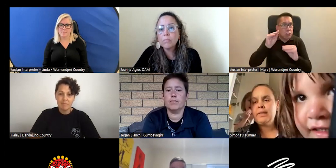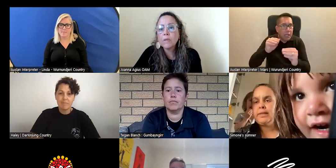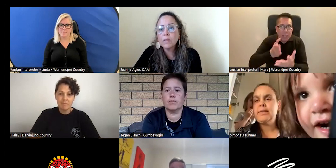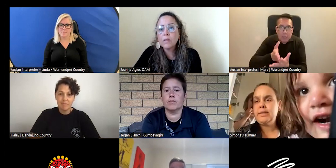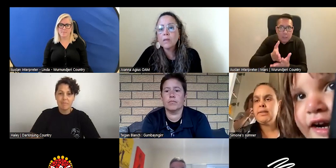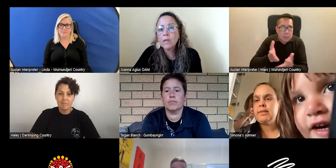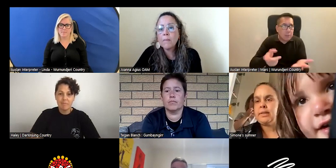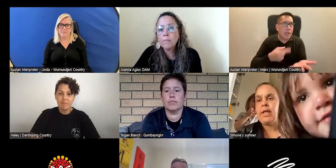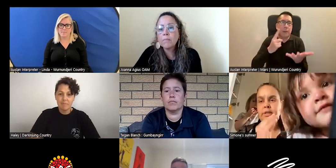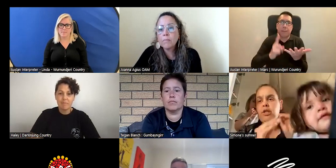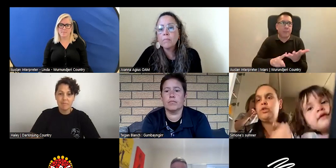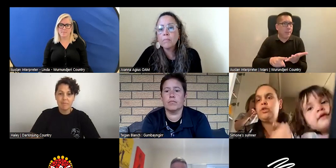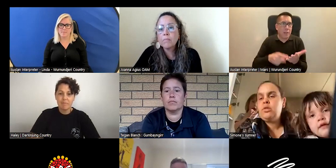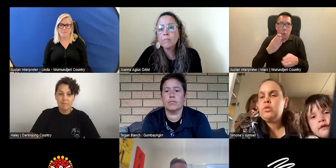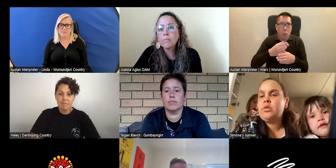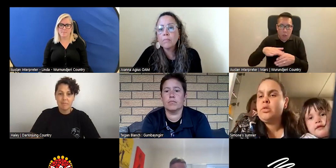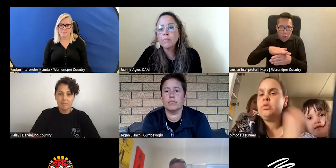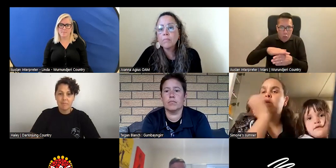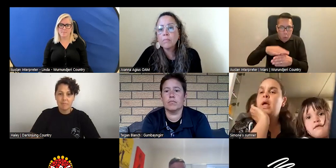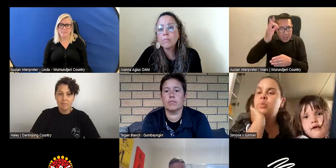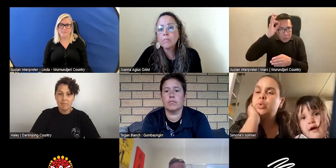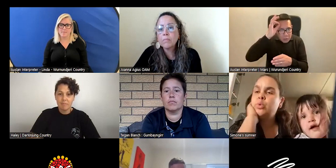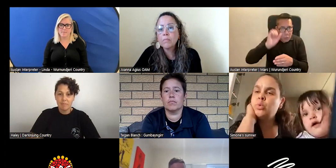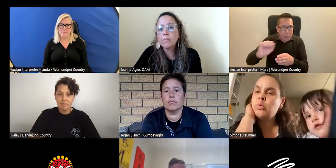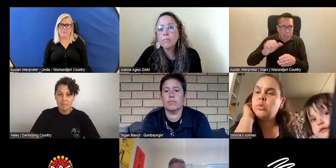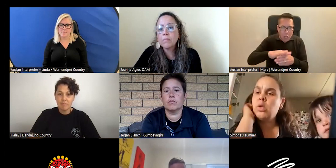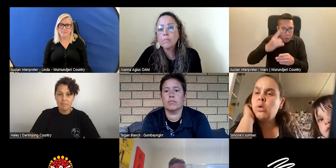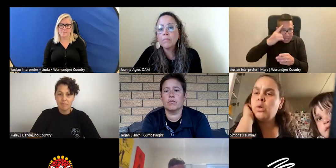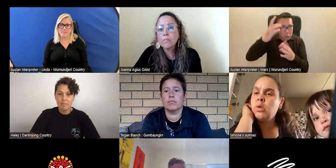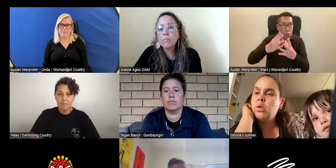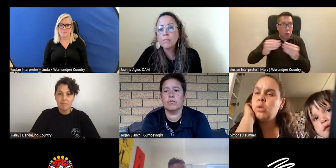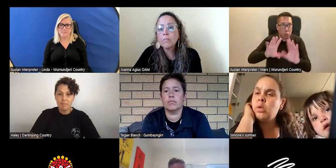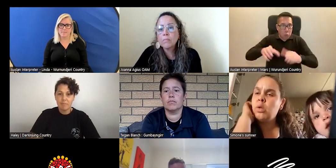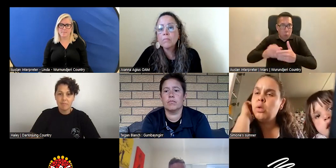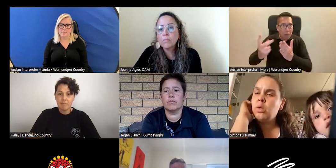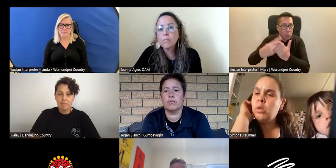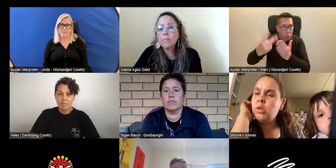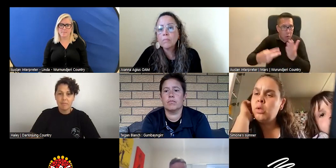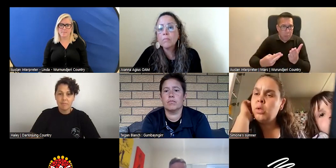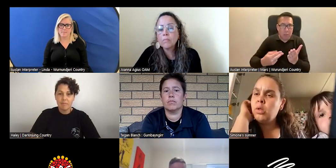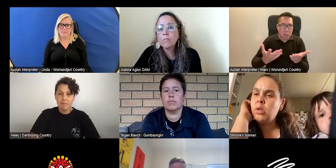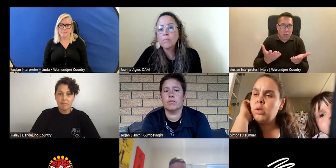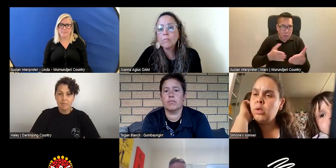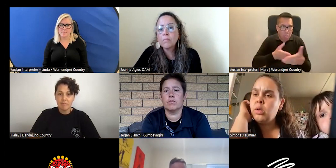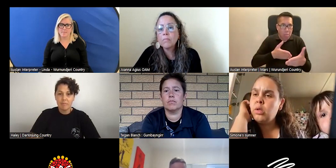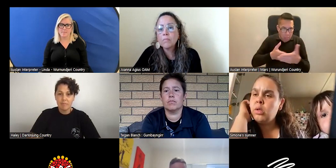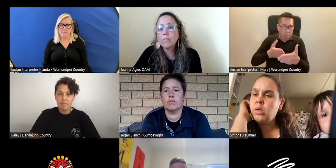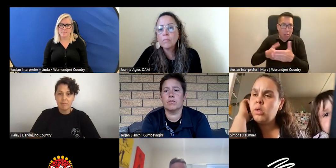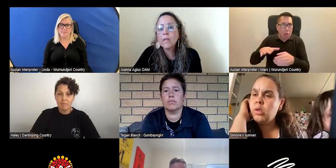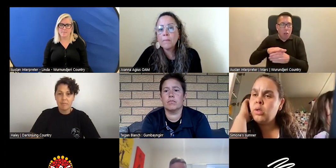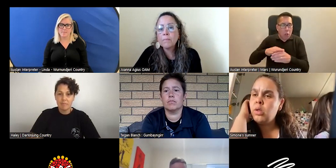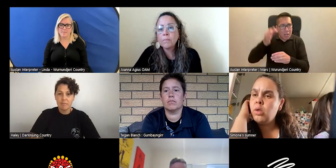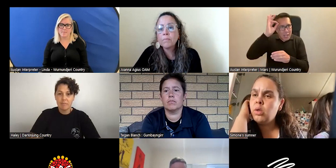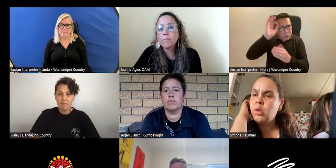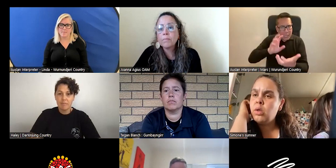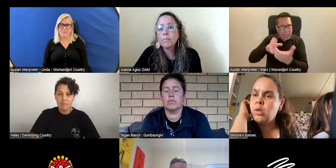education, working with local councils to come up with their local council solution groups with their programs, and local councils engaging with Aboriginal community